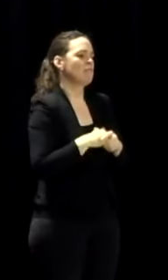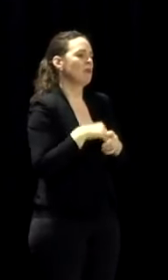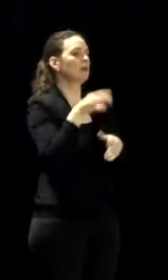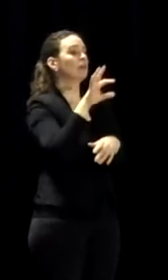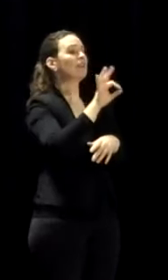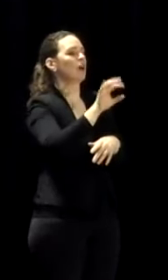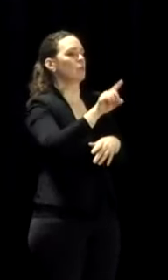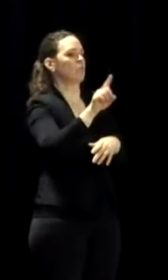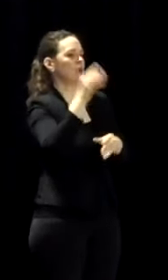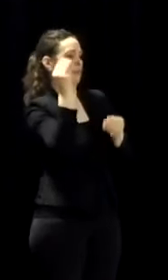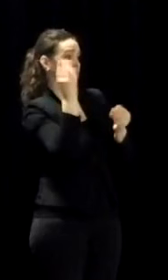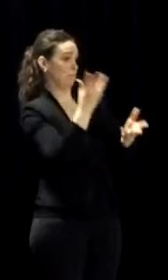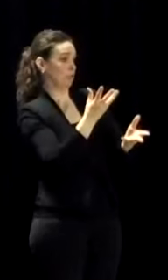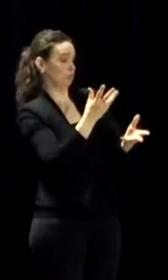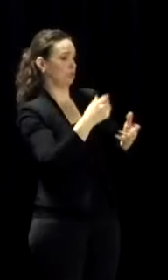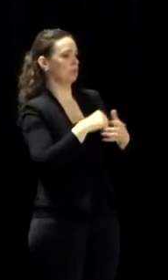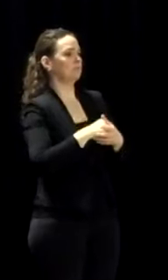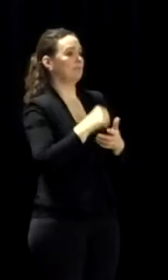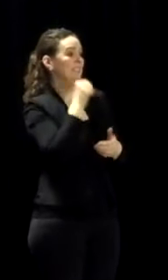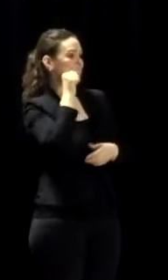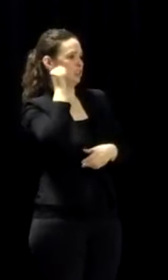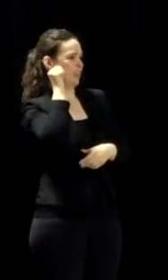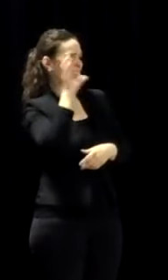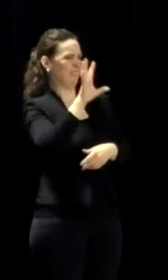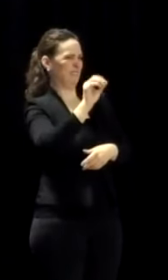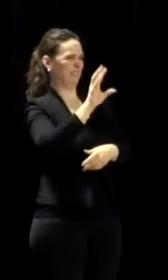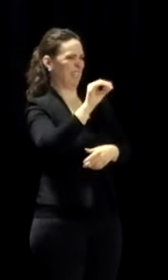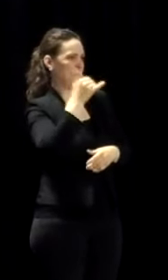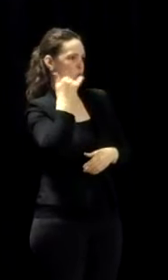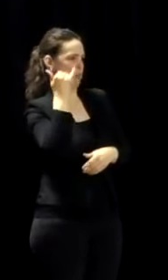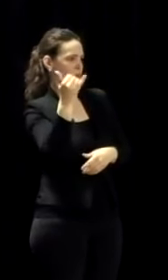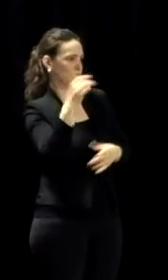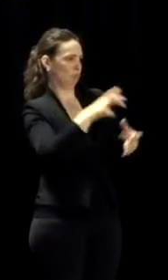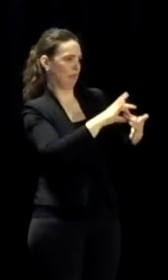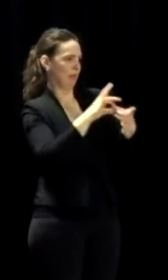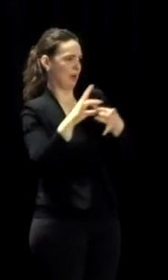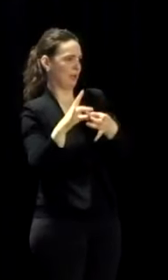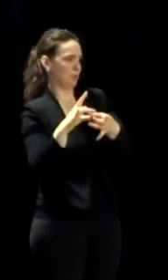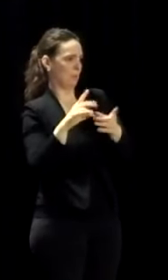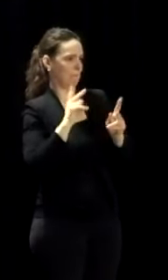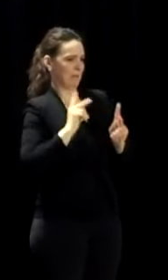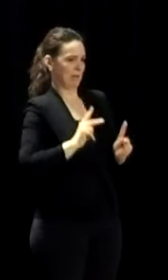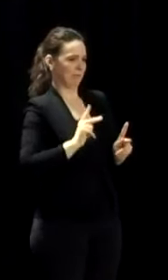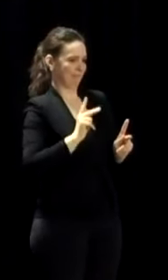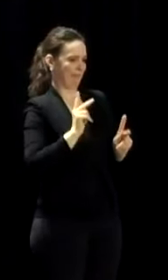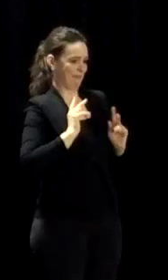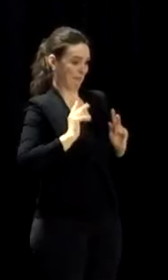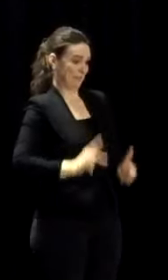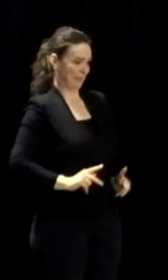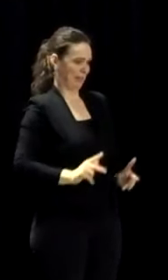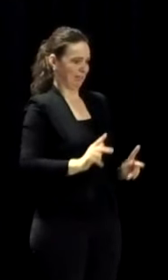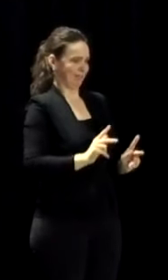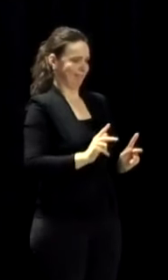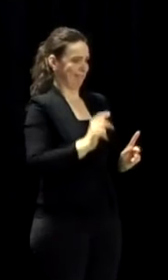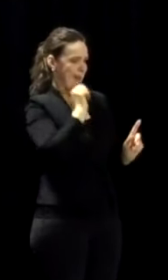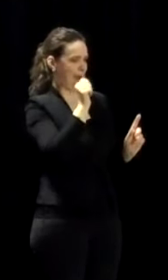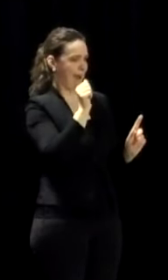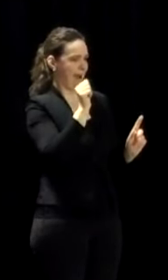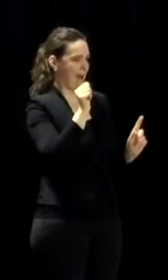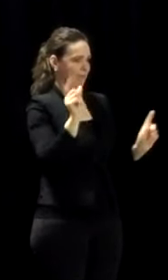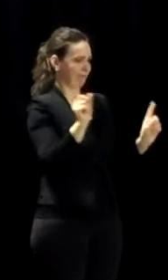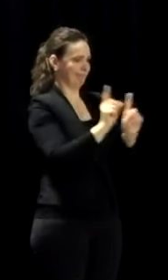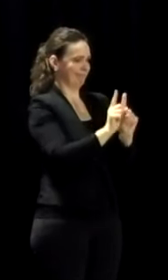50 calls related to social distancing complaints. The sheriff has his jurisdiction that he works with, and then